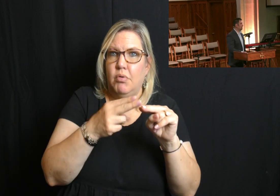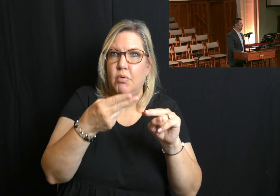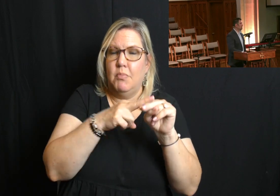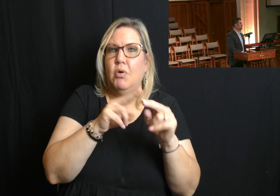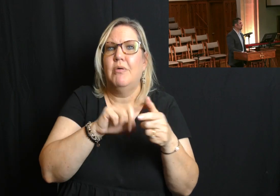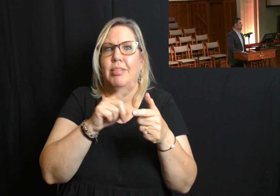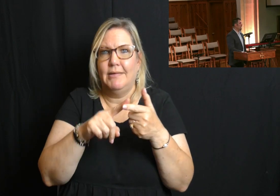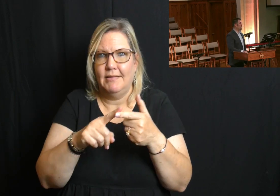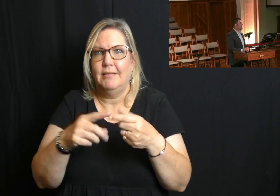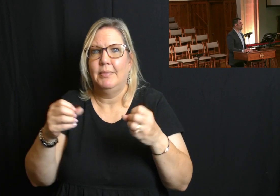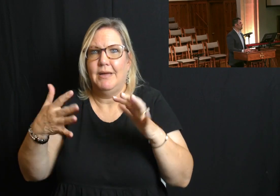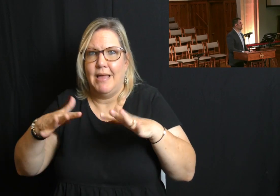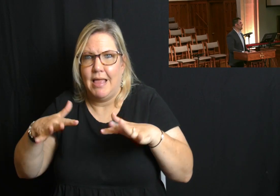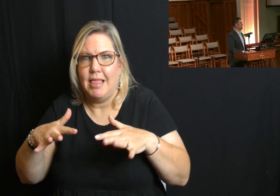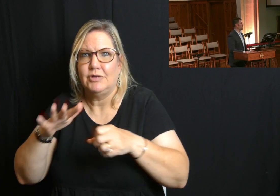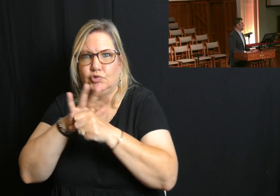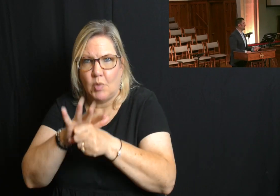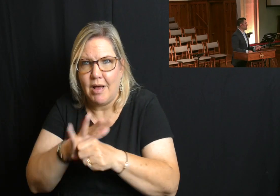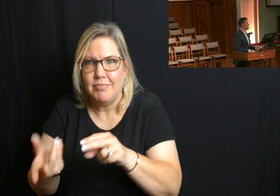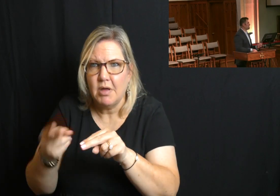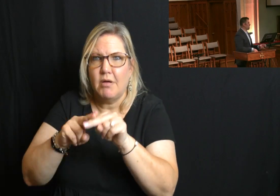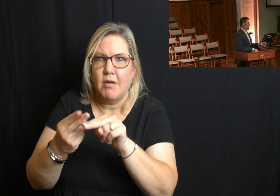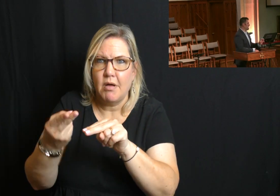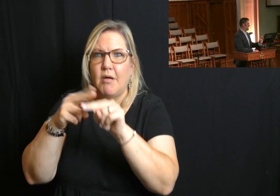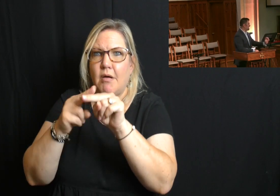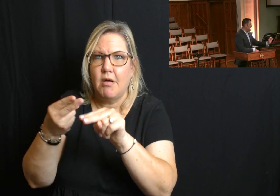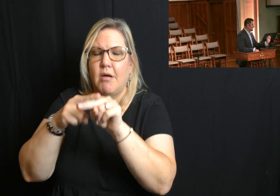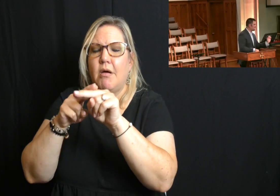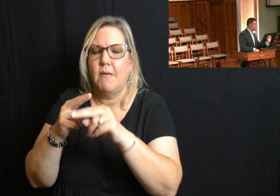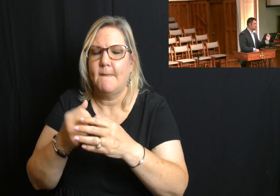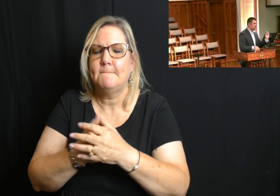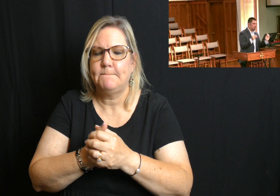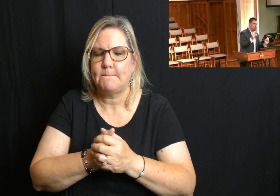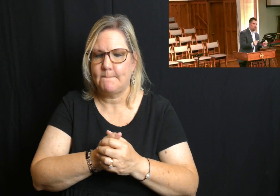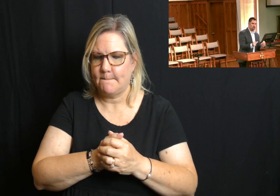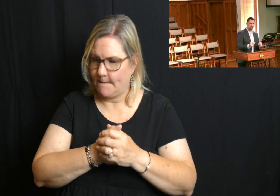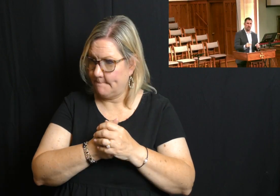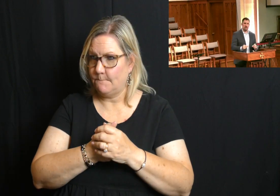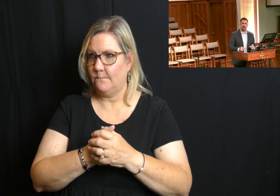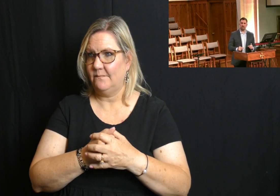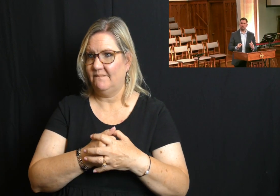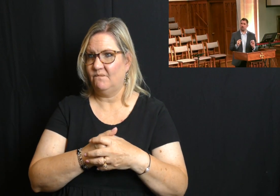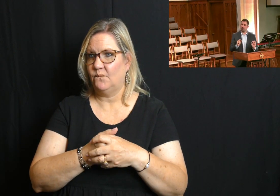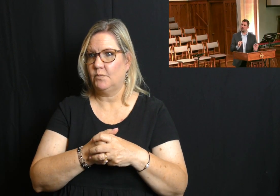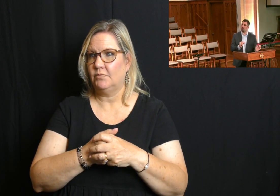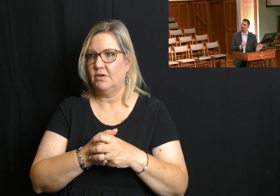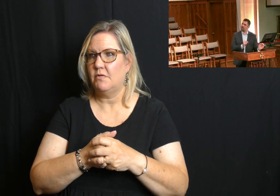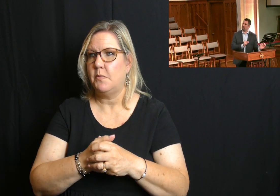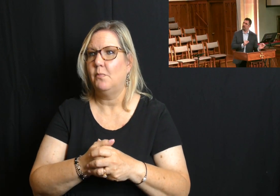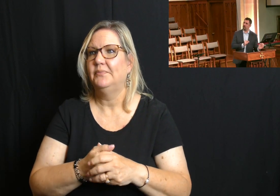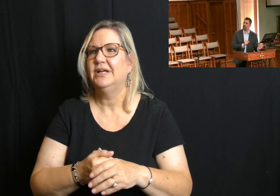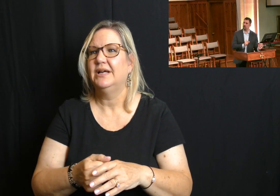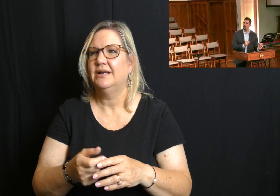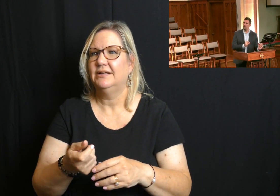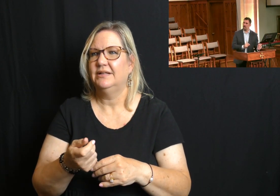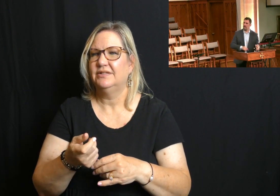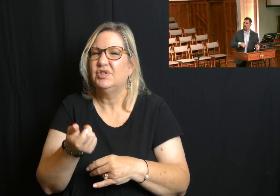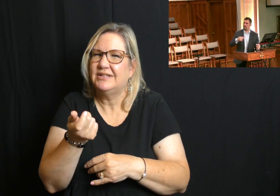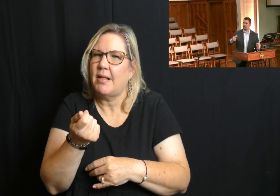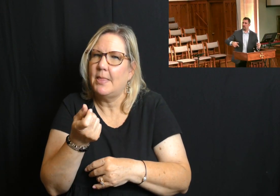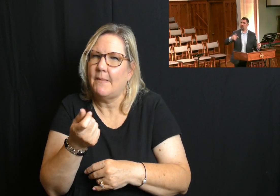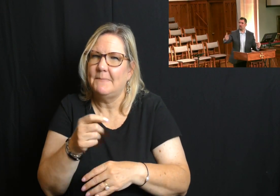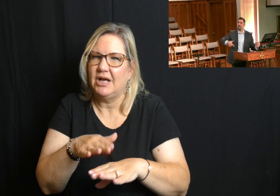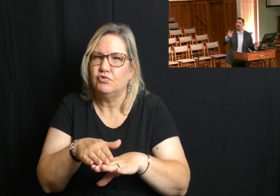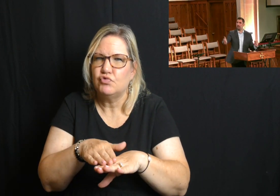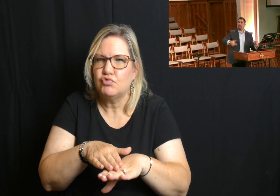become. I hope you understand this. It doesn't start, the anxiety doesn't start at once. It started with a little bit of fear. And